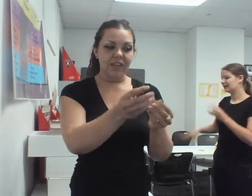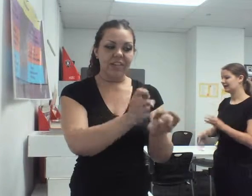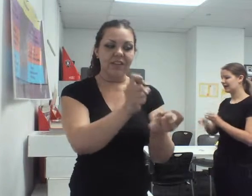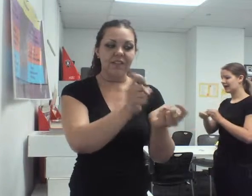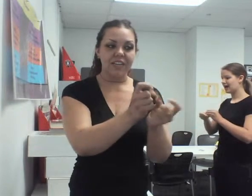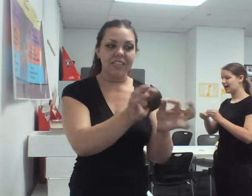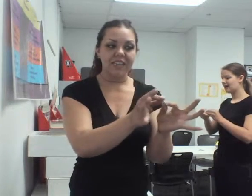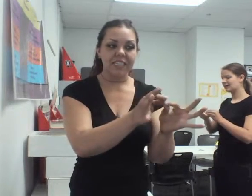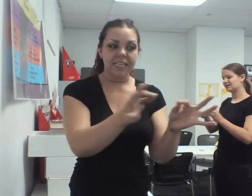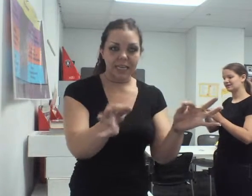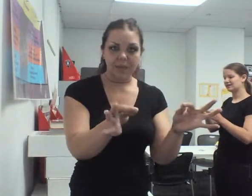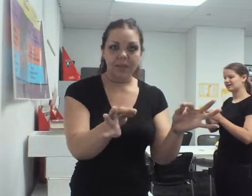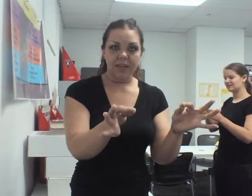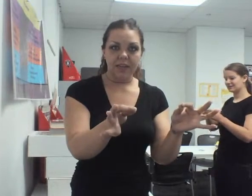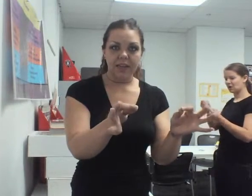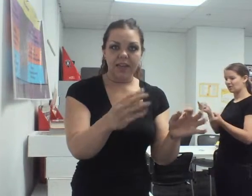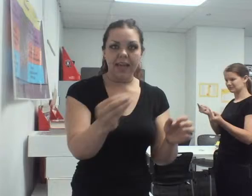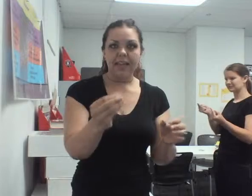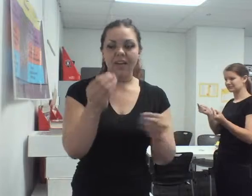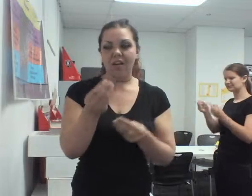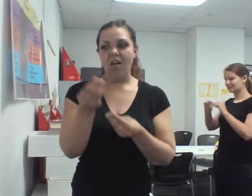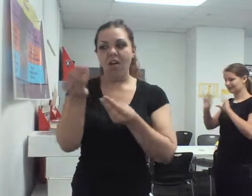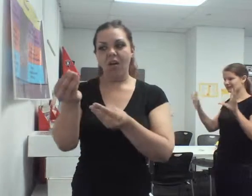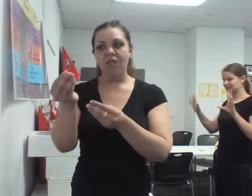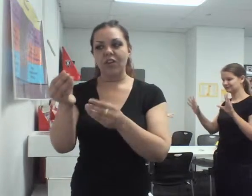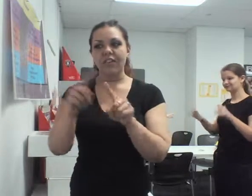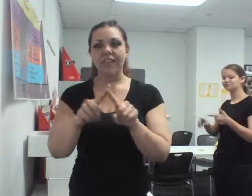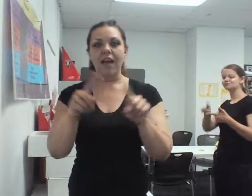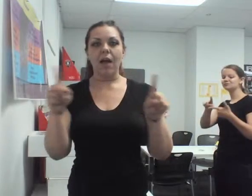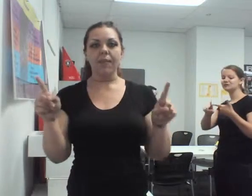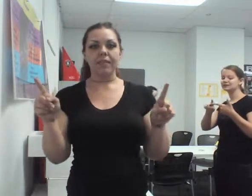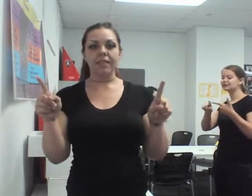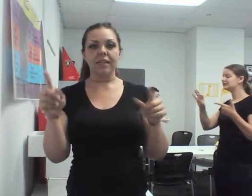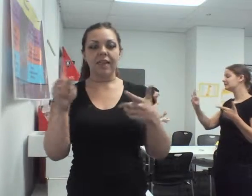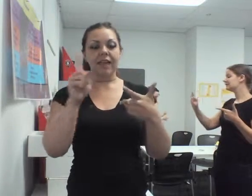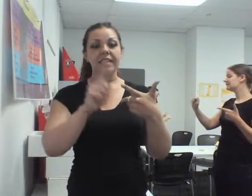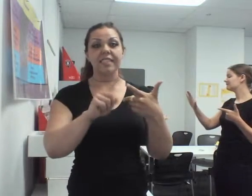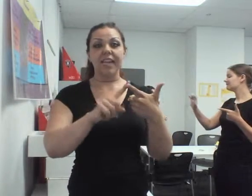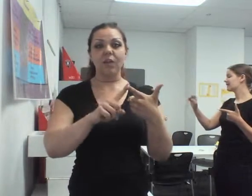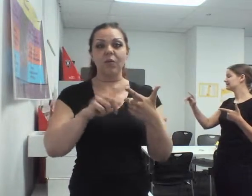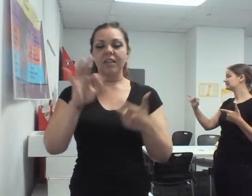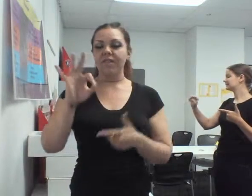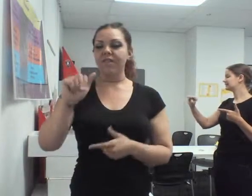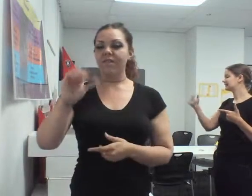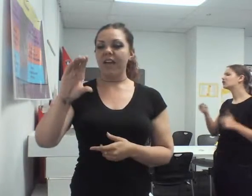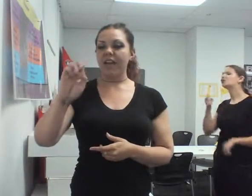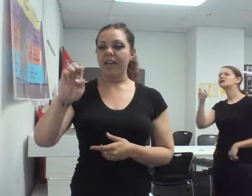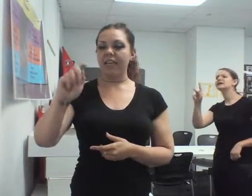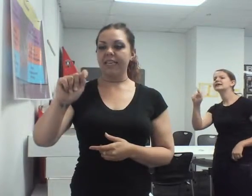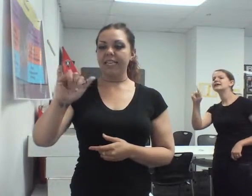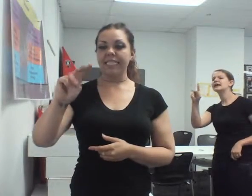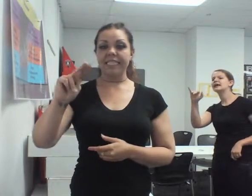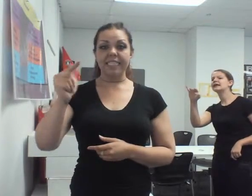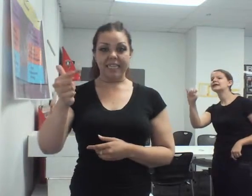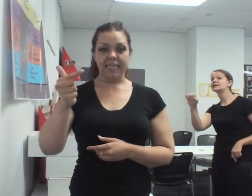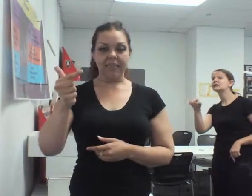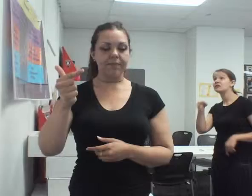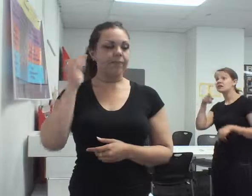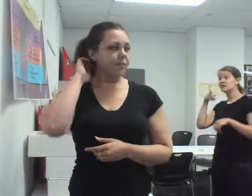interpret. The second one is called faceting. Yeah, Katie. This is interpreting from English to ASL. If we do